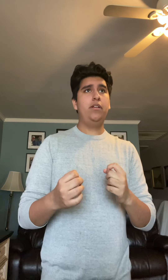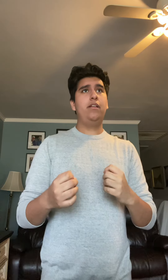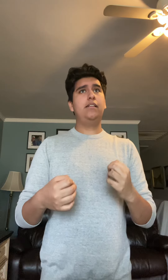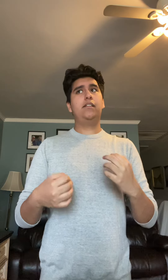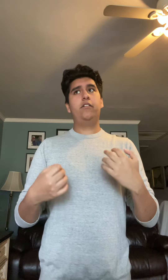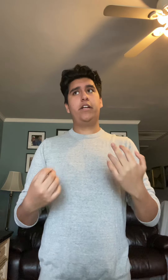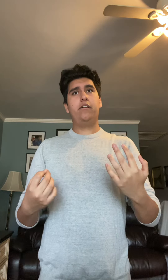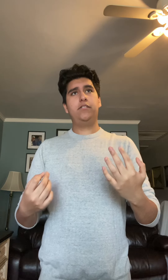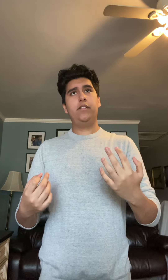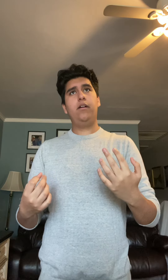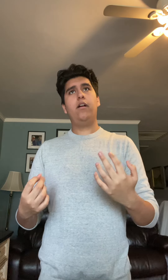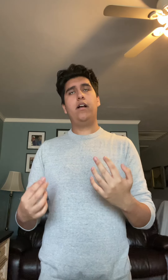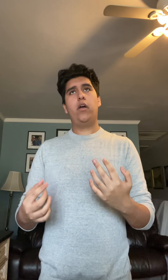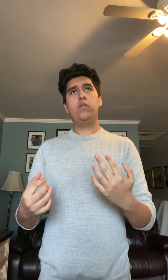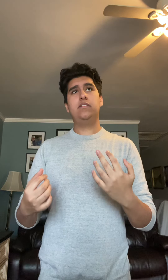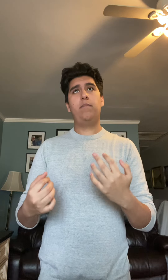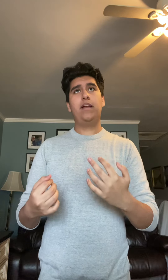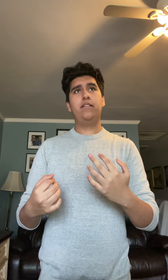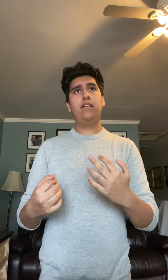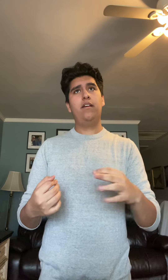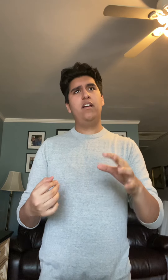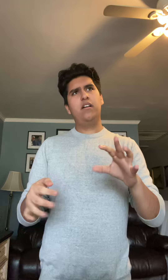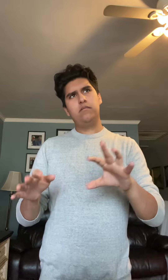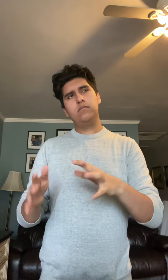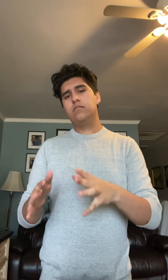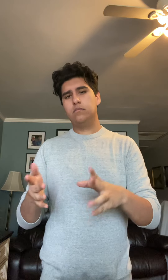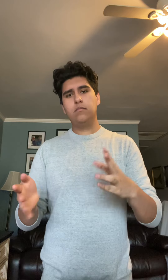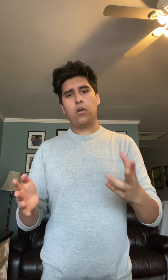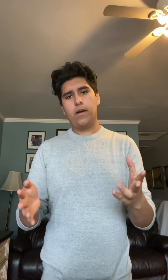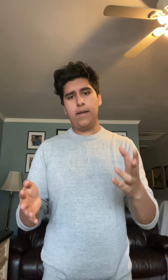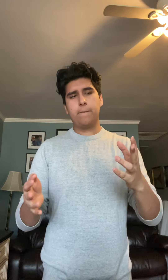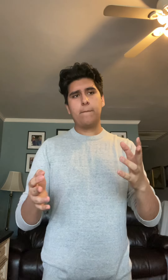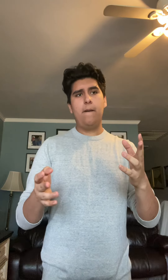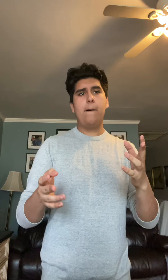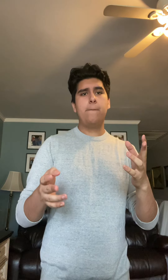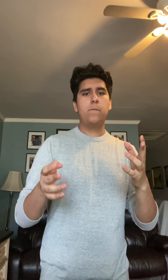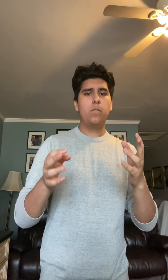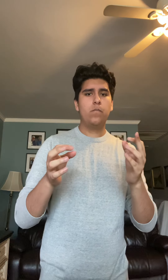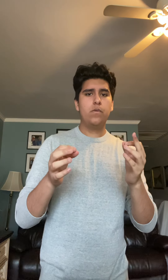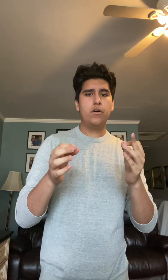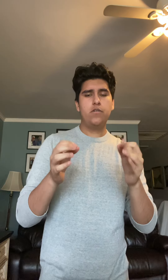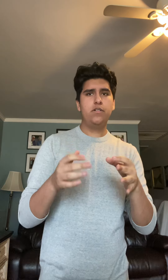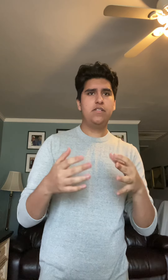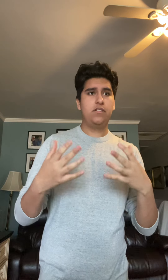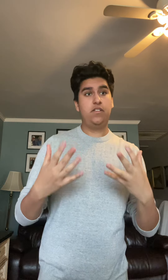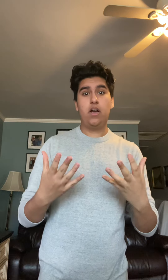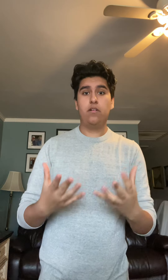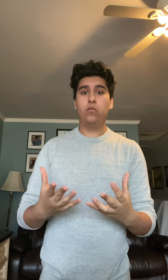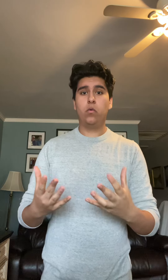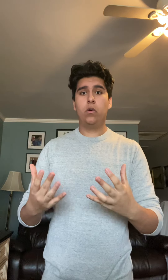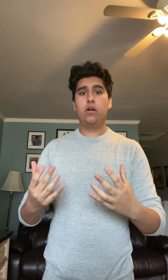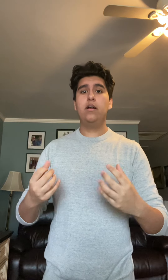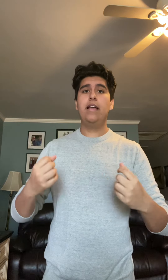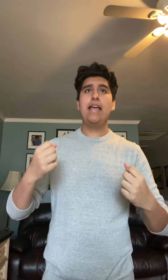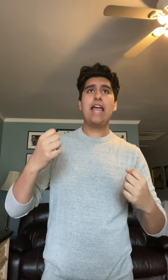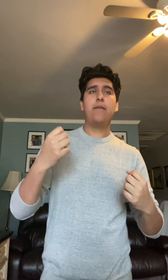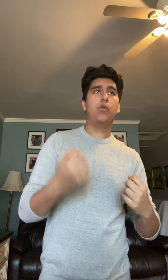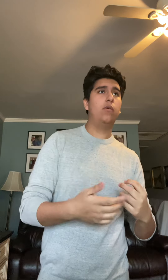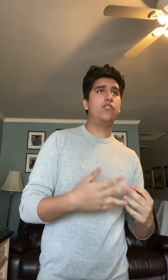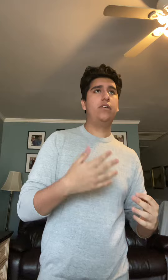is another character there who is depicted all right. Odin is a god of war and poetry and all